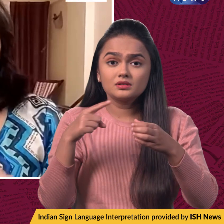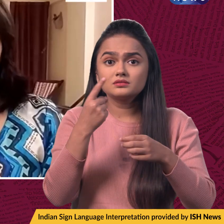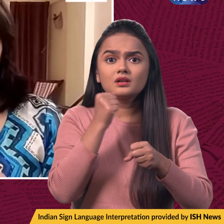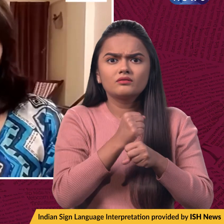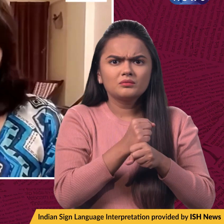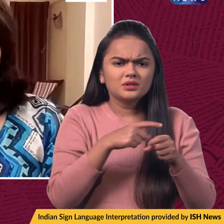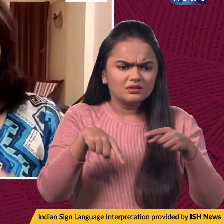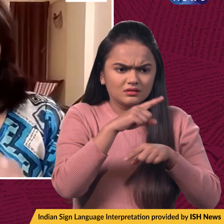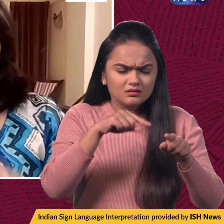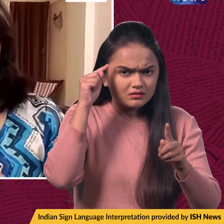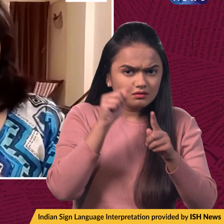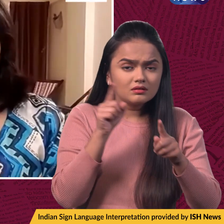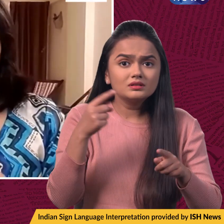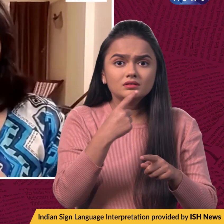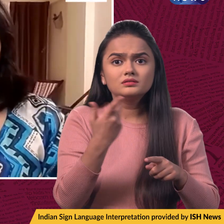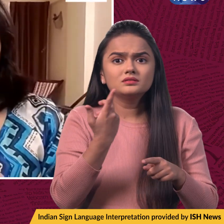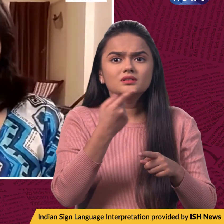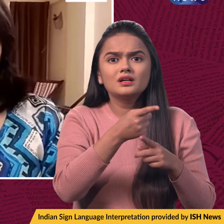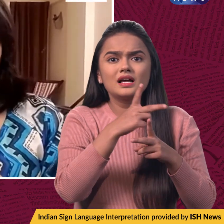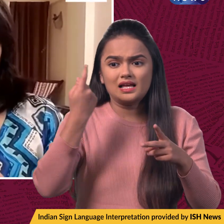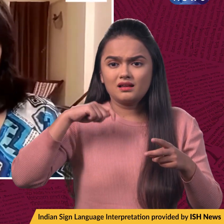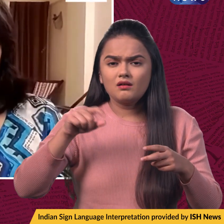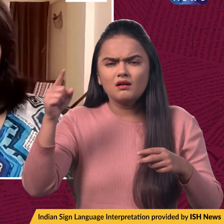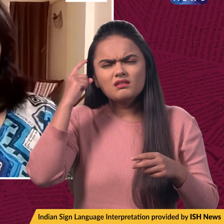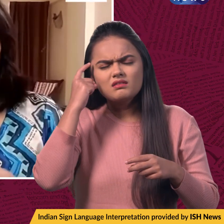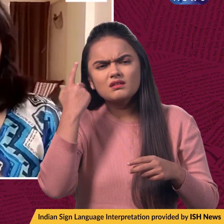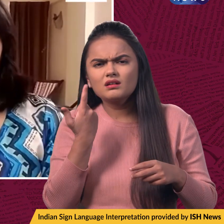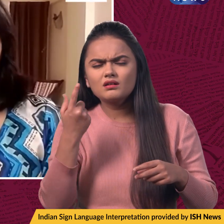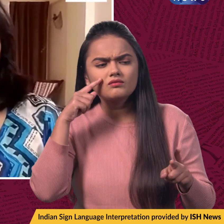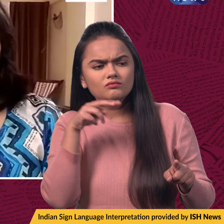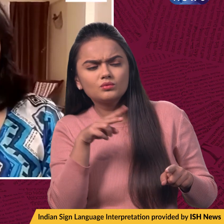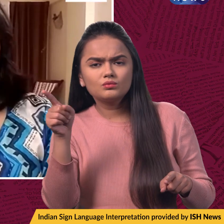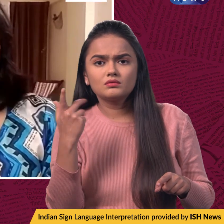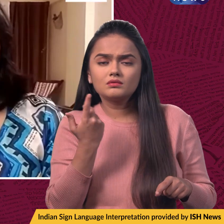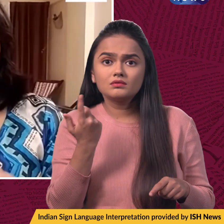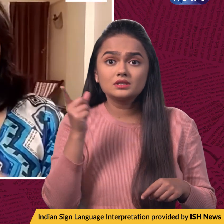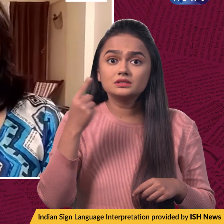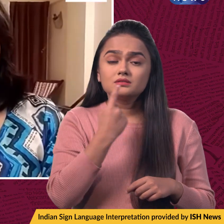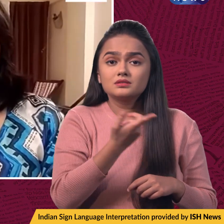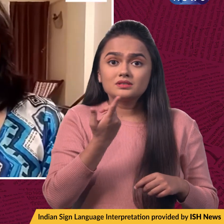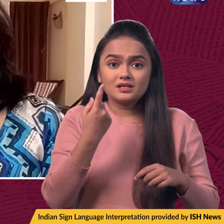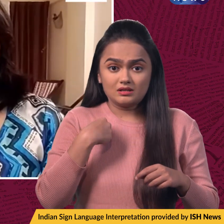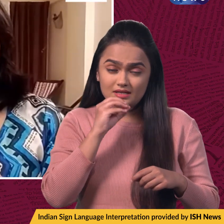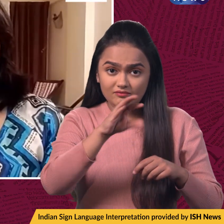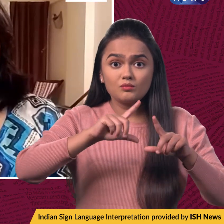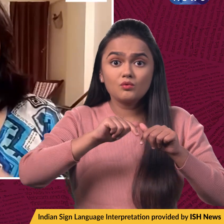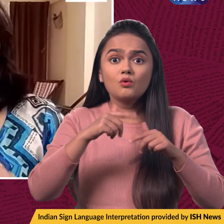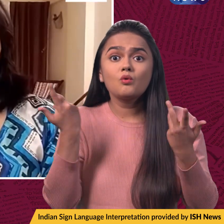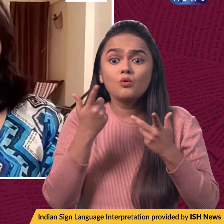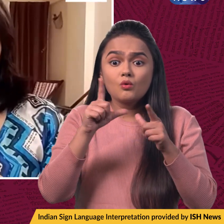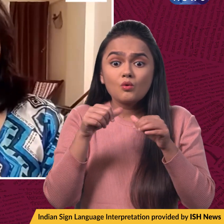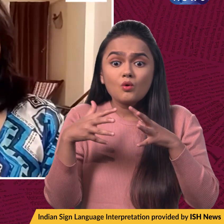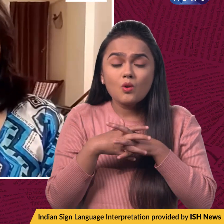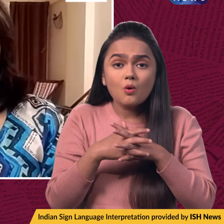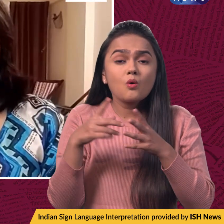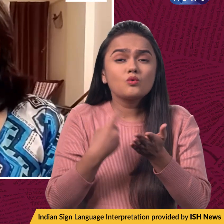stand to the court after getting the Advocate General's opinion. Legal department informed the meeting as to what the